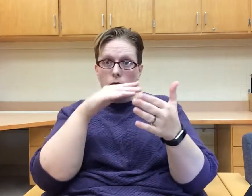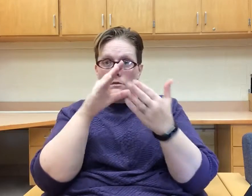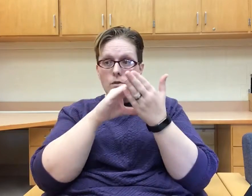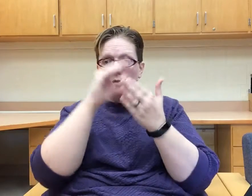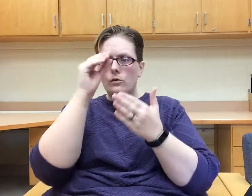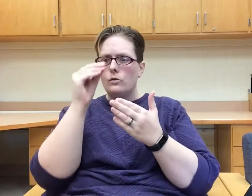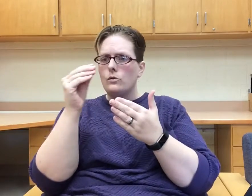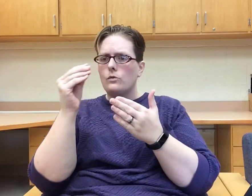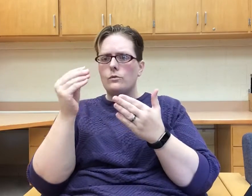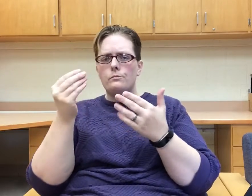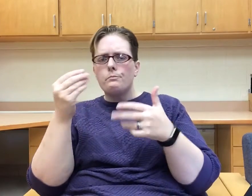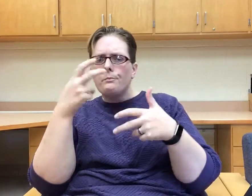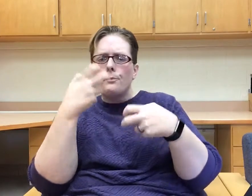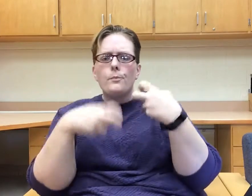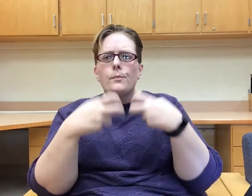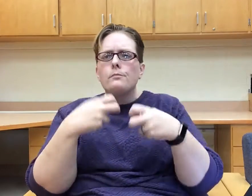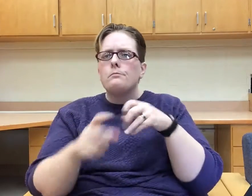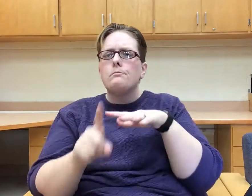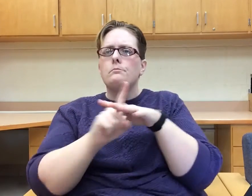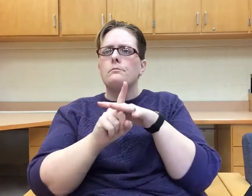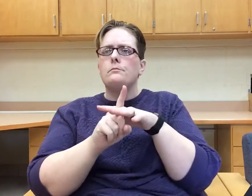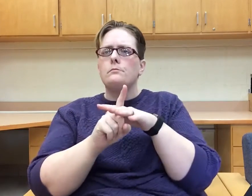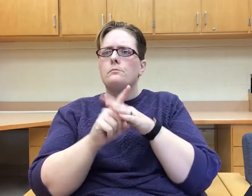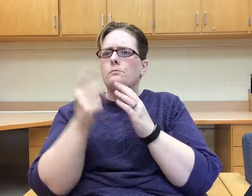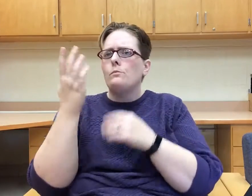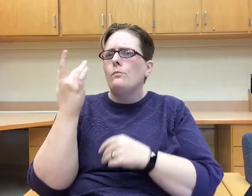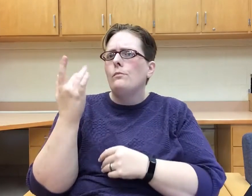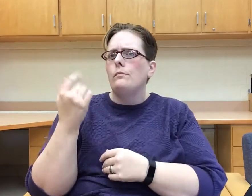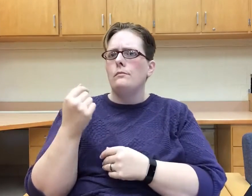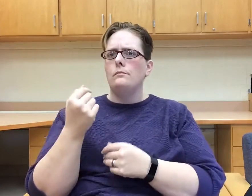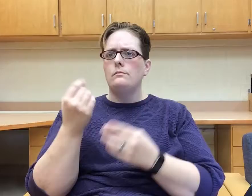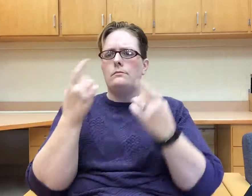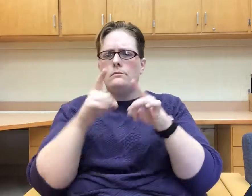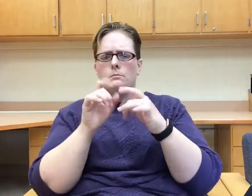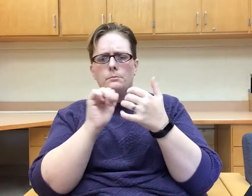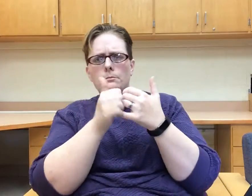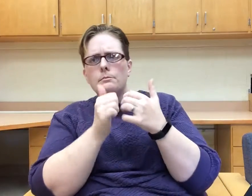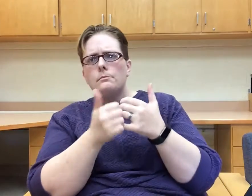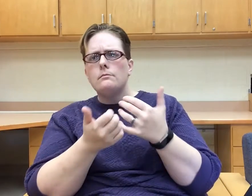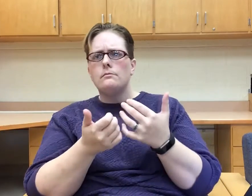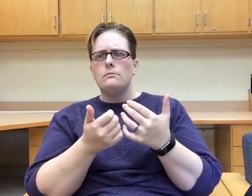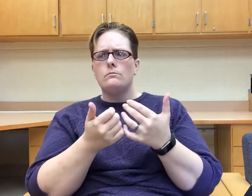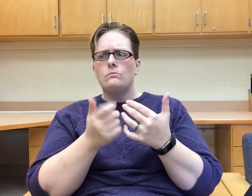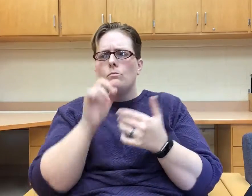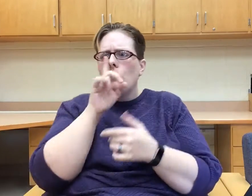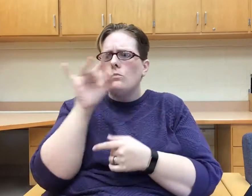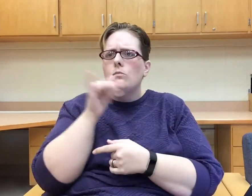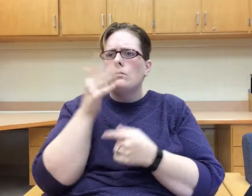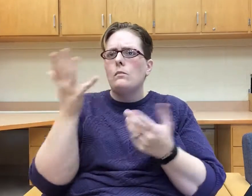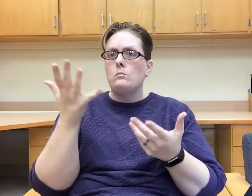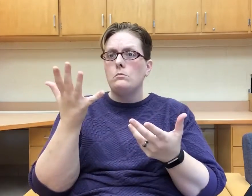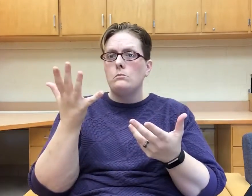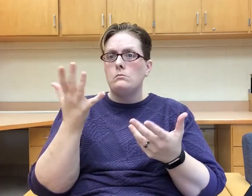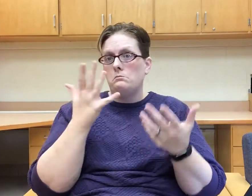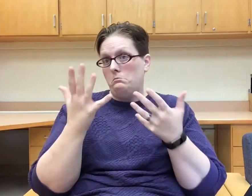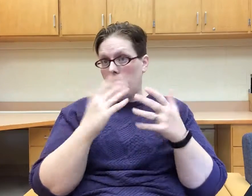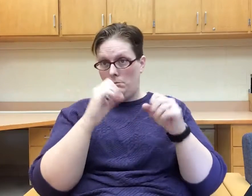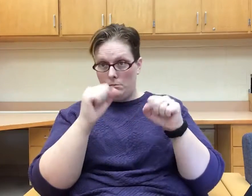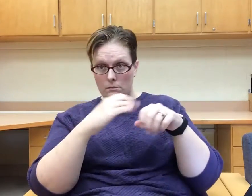maybe he's studying to learn about problems that have come up, why they happen, what to do about them, what do